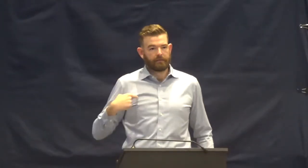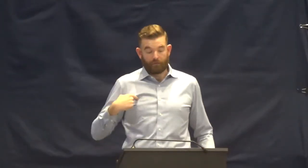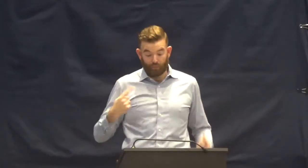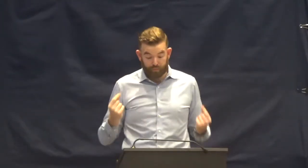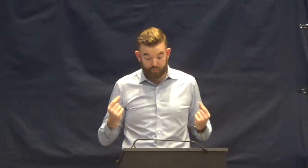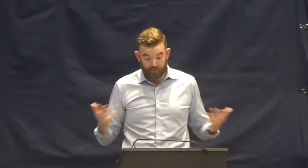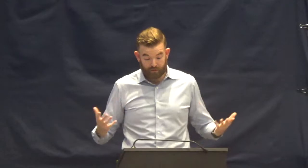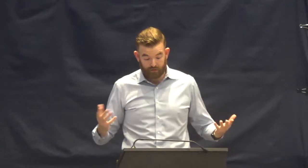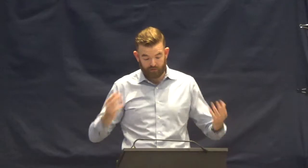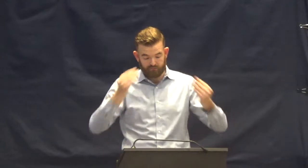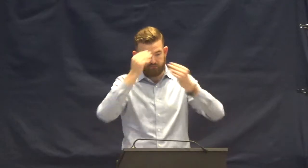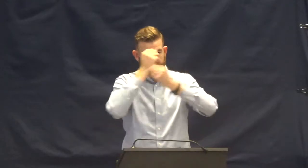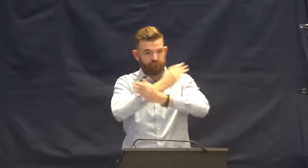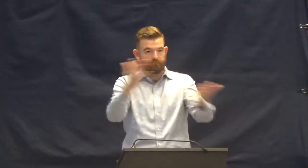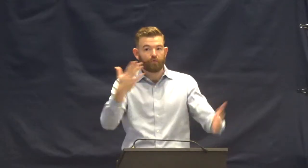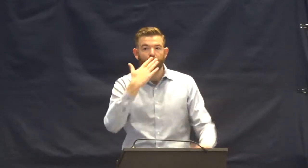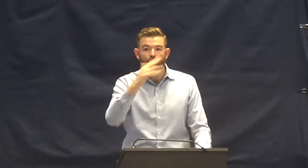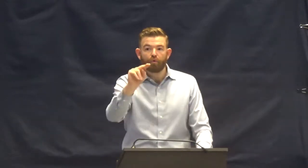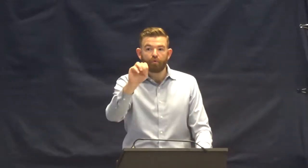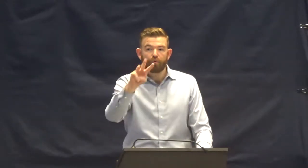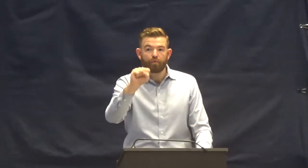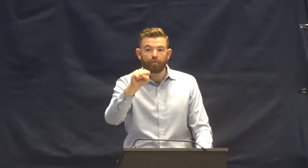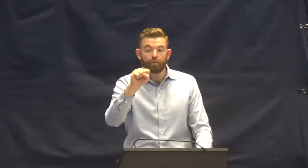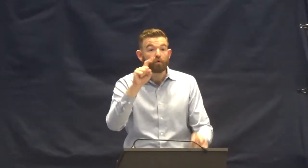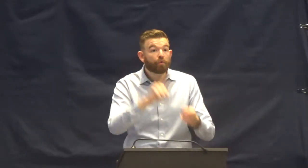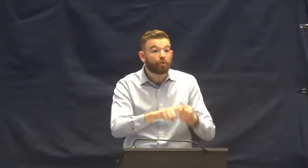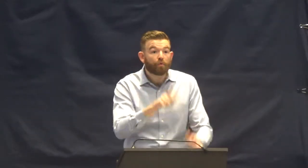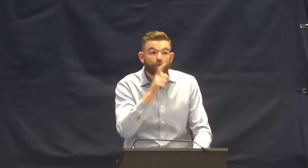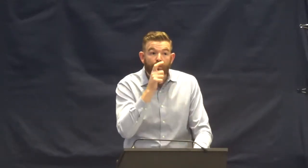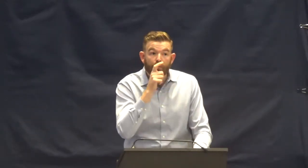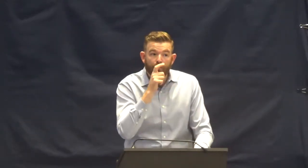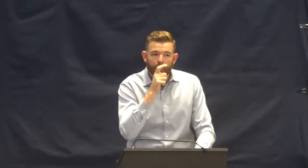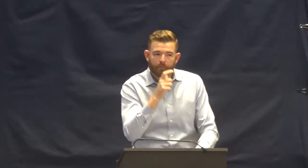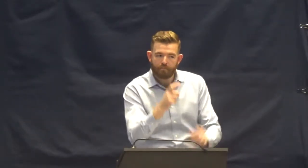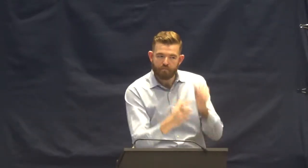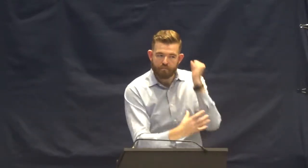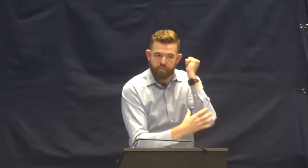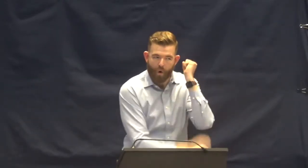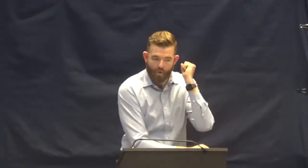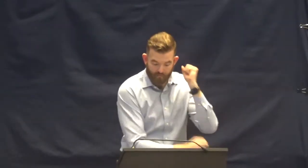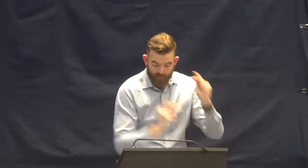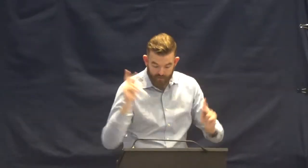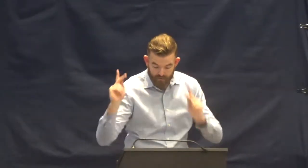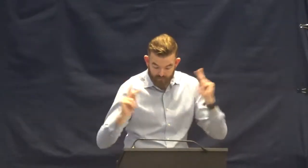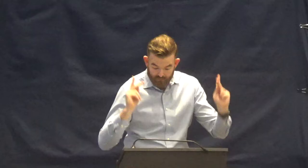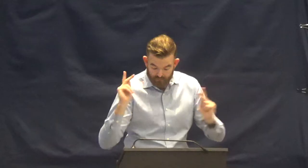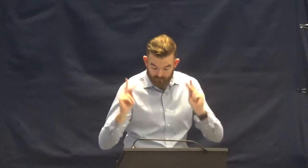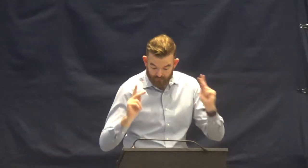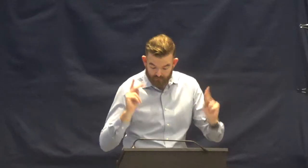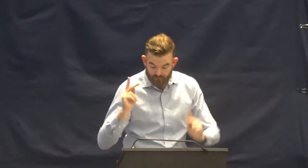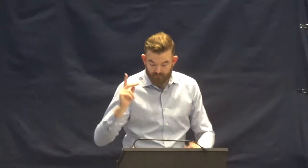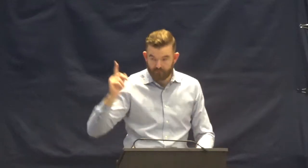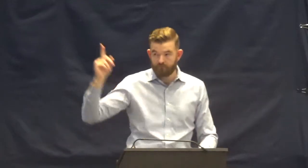He has anointed me to proclaim good news to the poor.